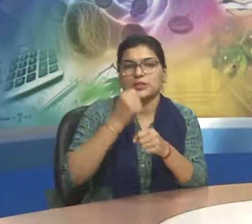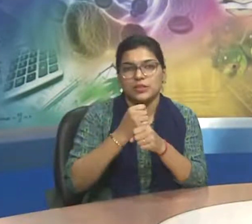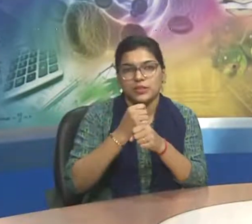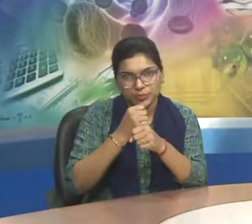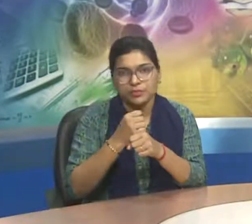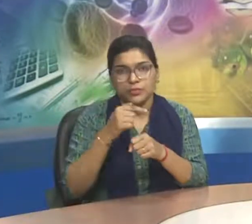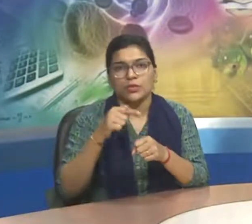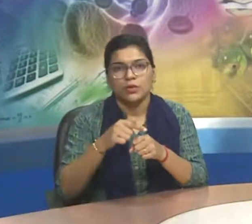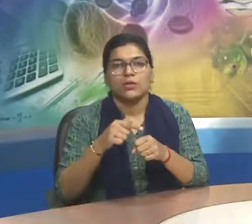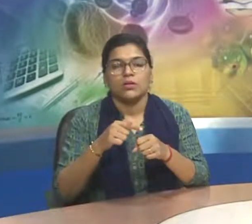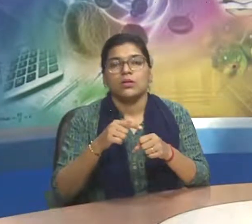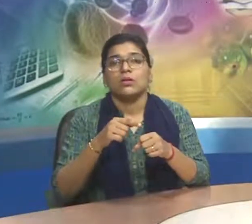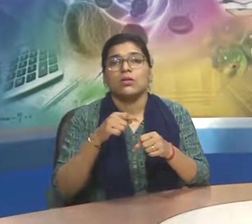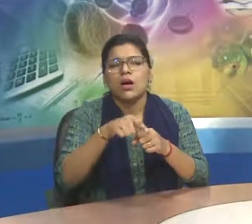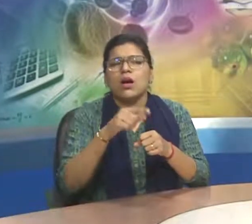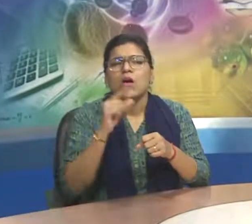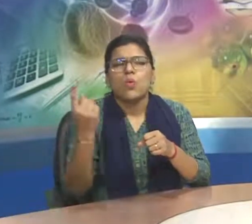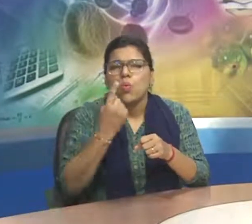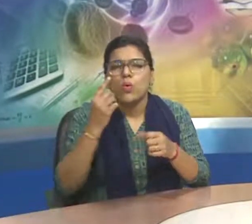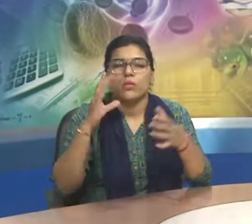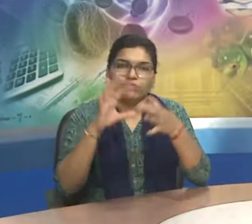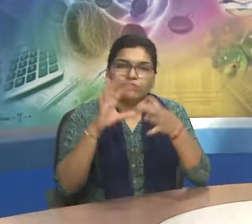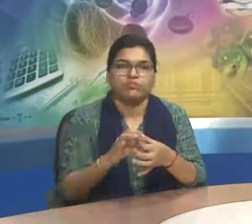It comes in the cylinder